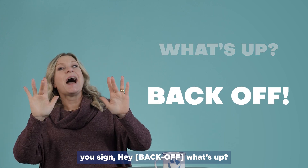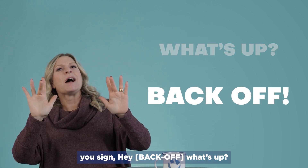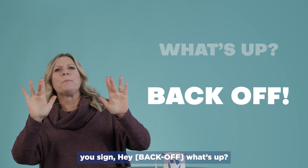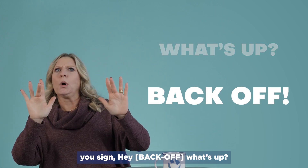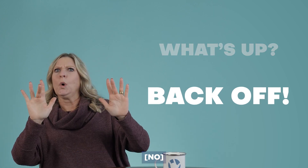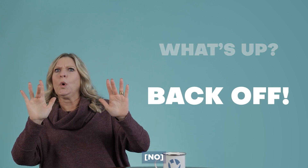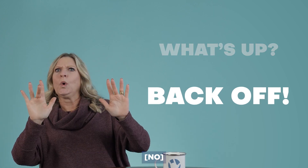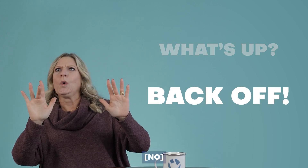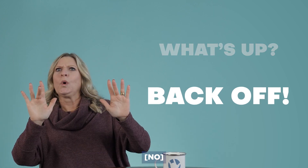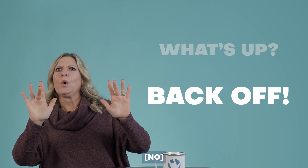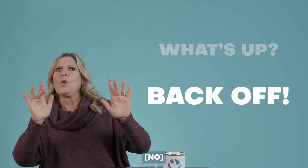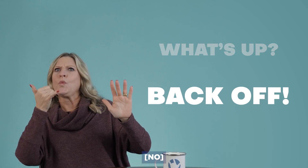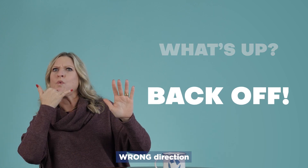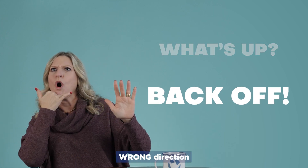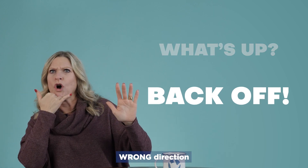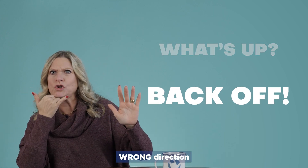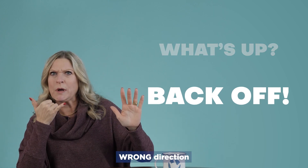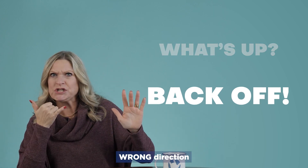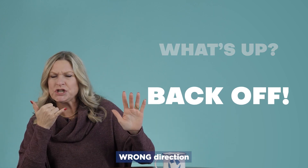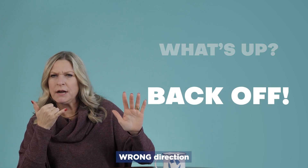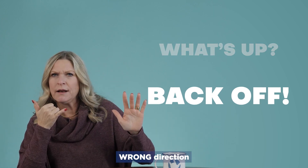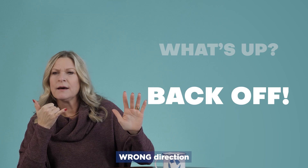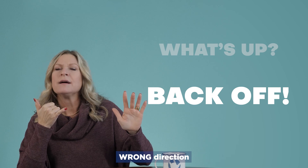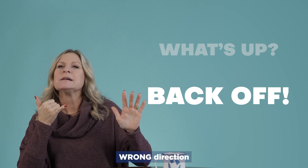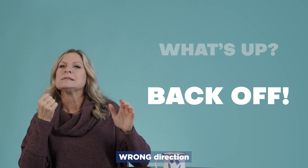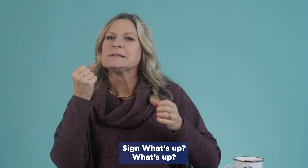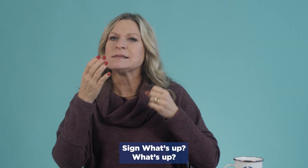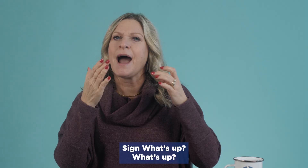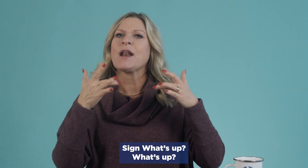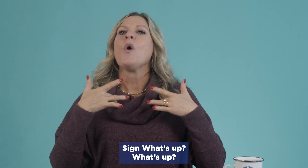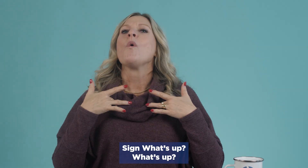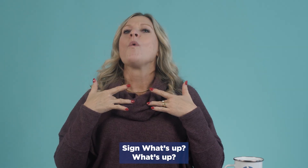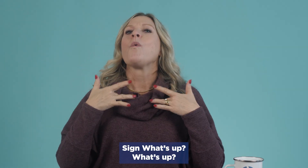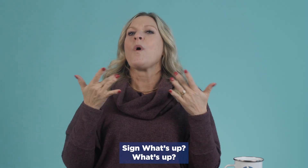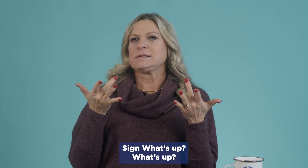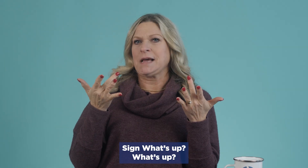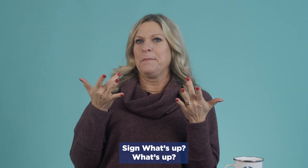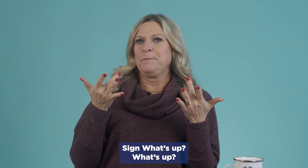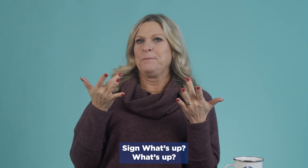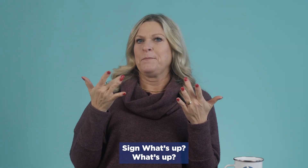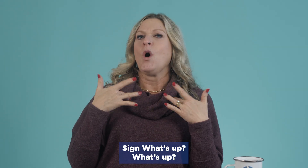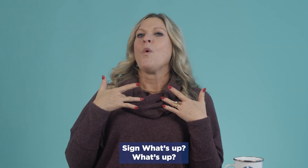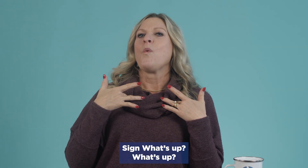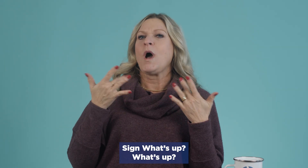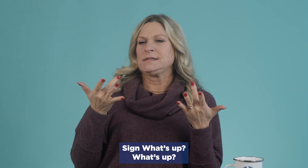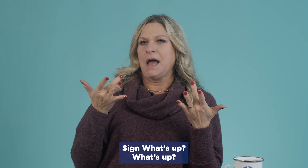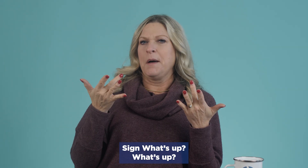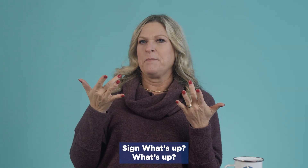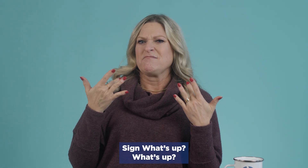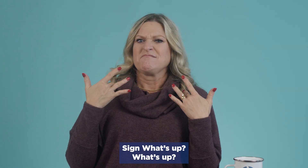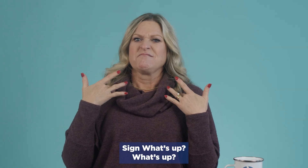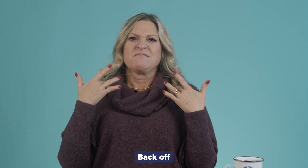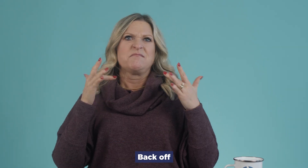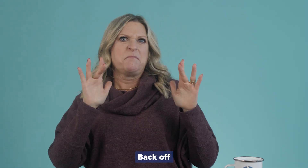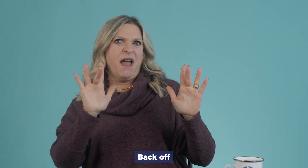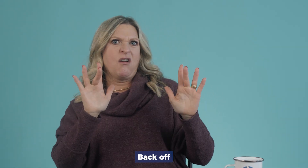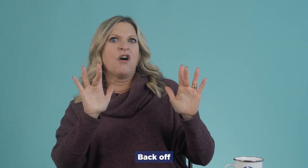up? Wrong direction. Sign, what's up? What's up? Back up.